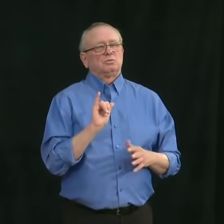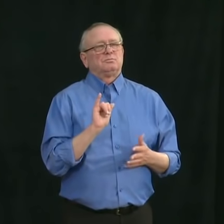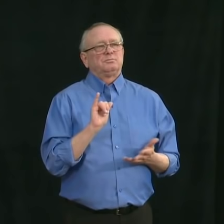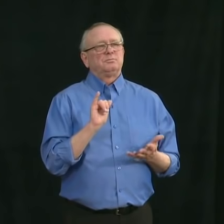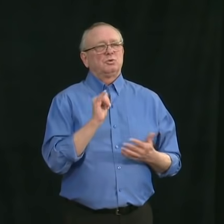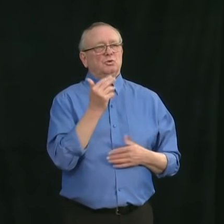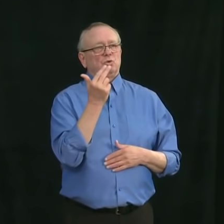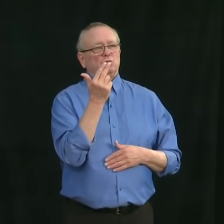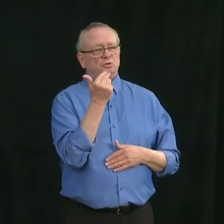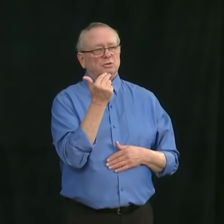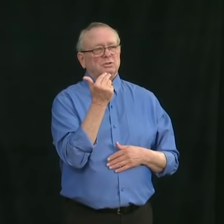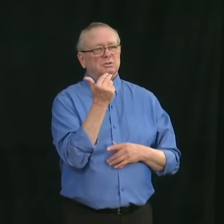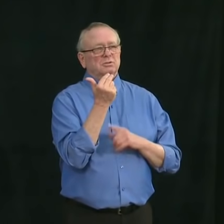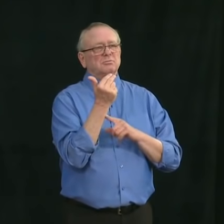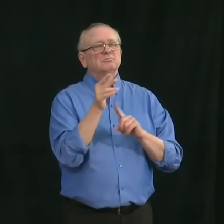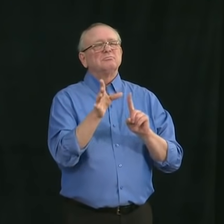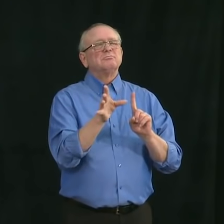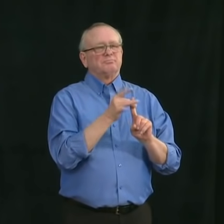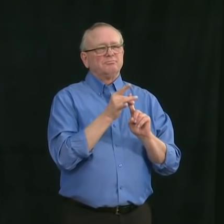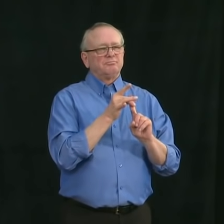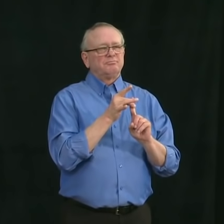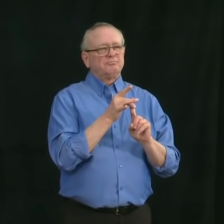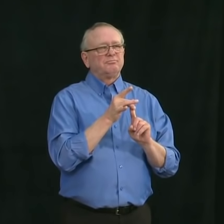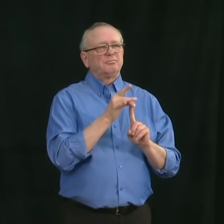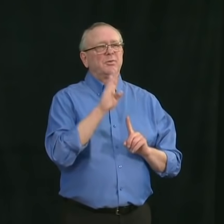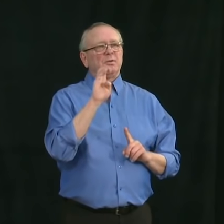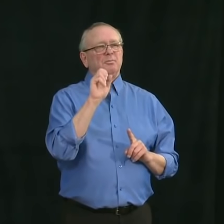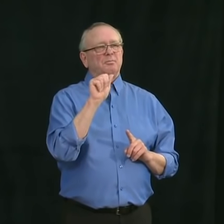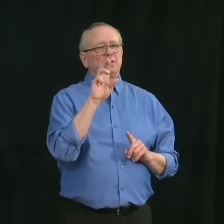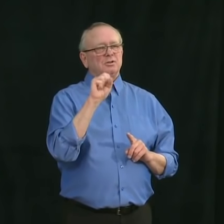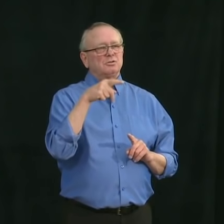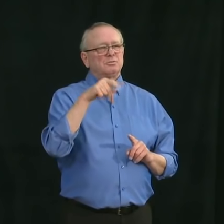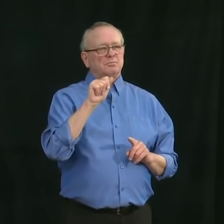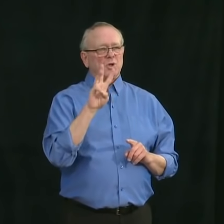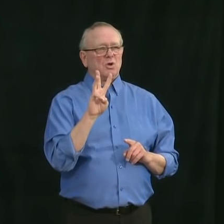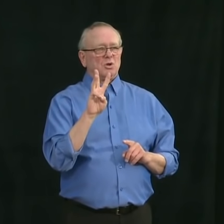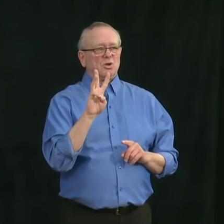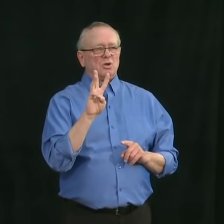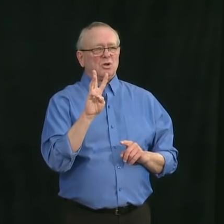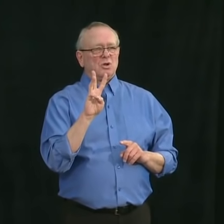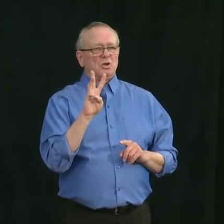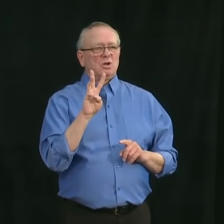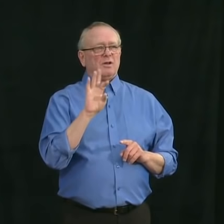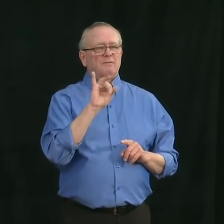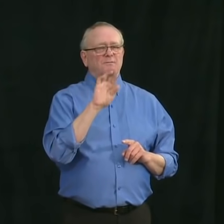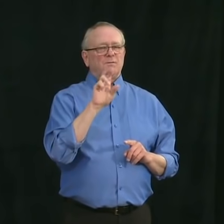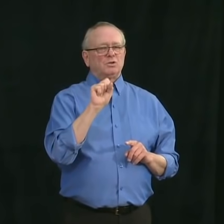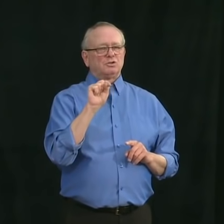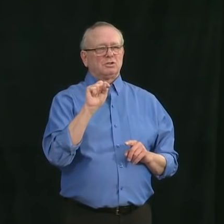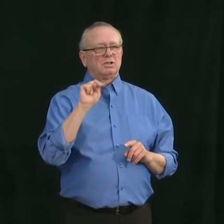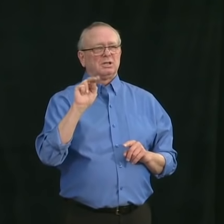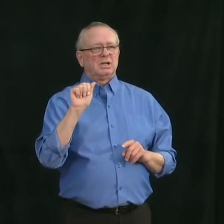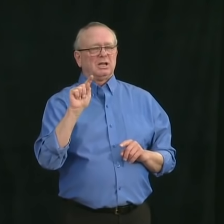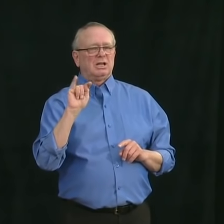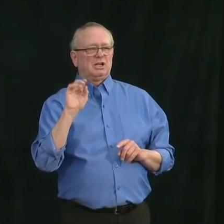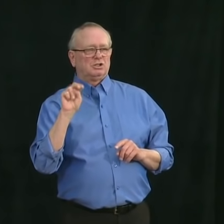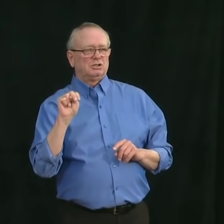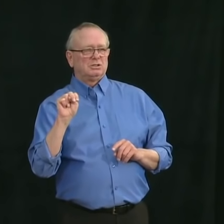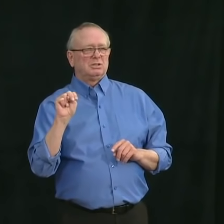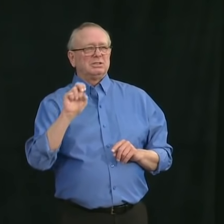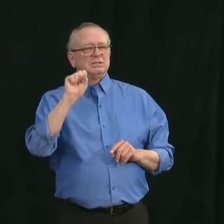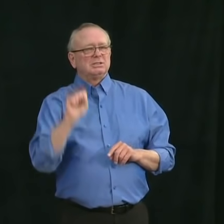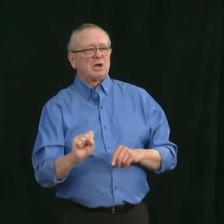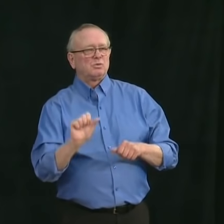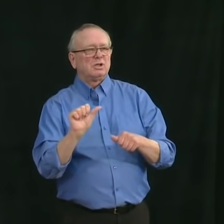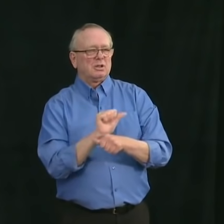of COVID-19 in the Bearspaw First Nation in southern Alberta. As you heard, this community has an